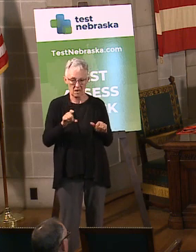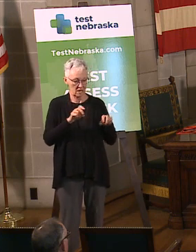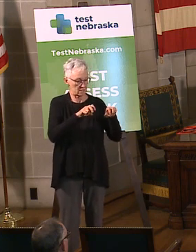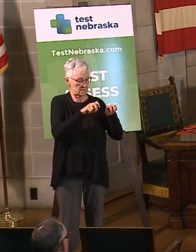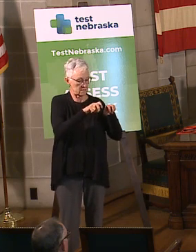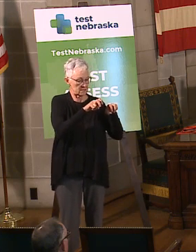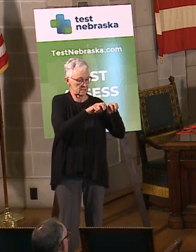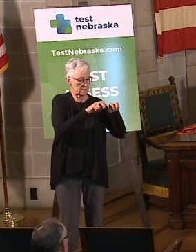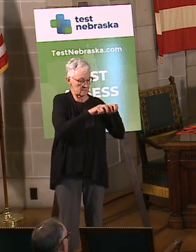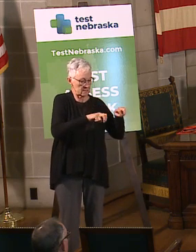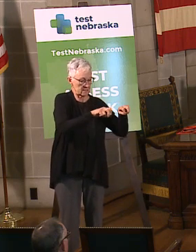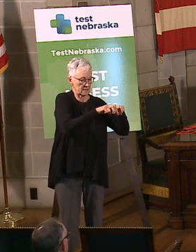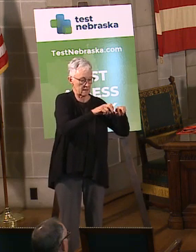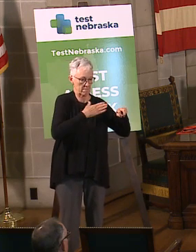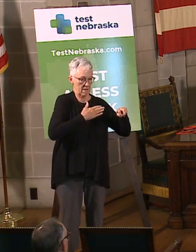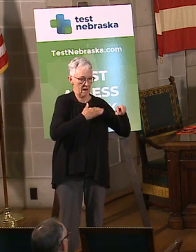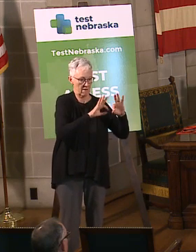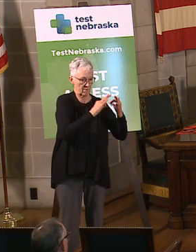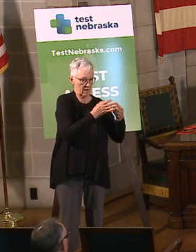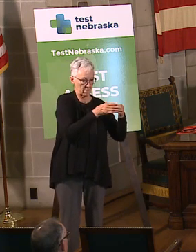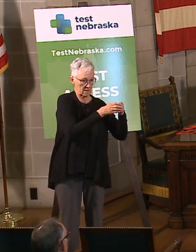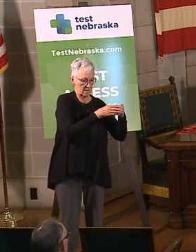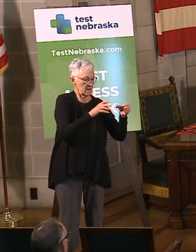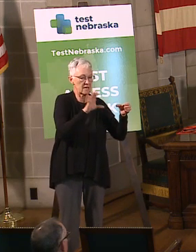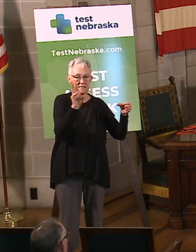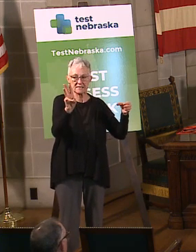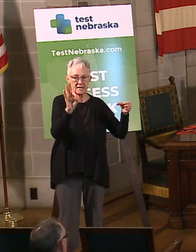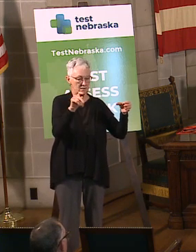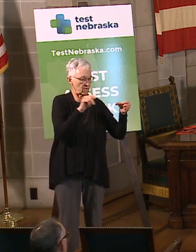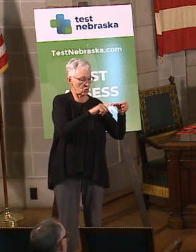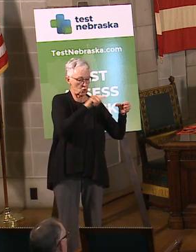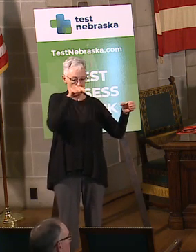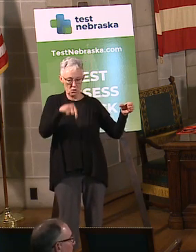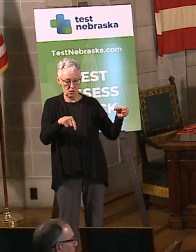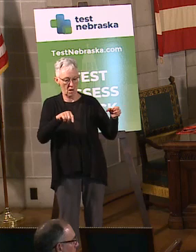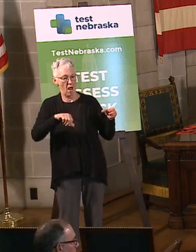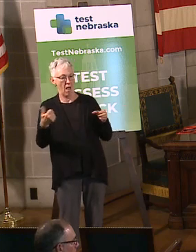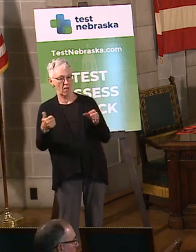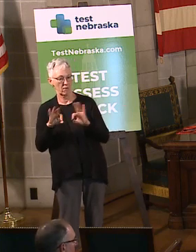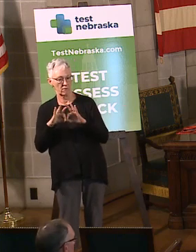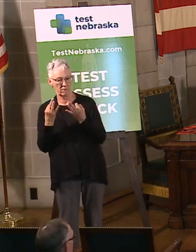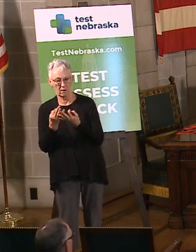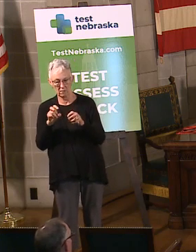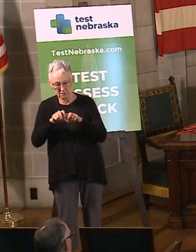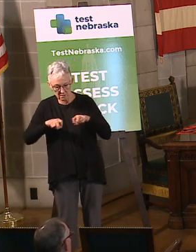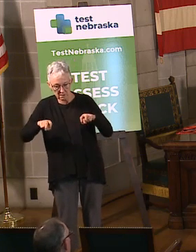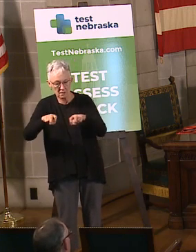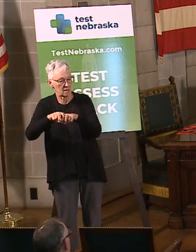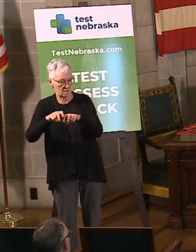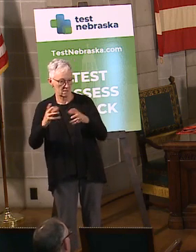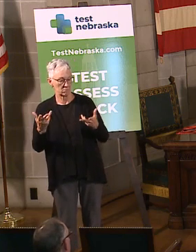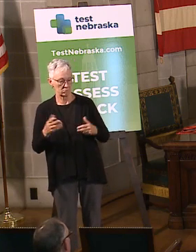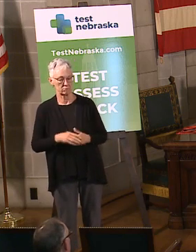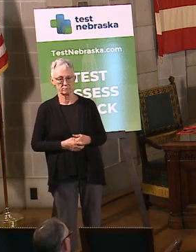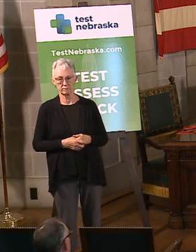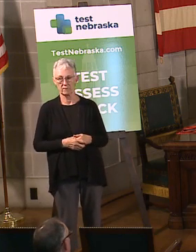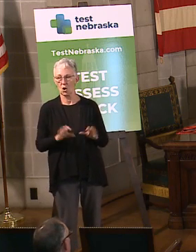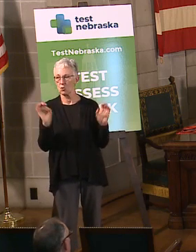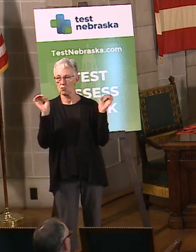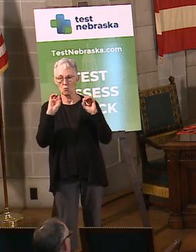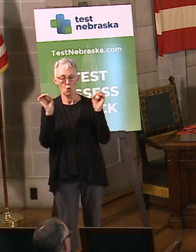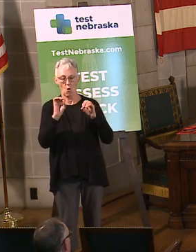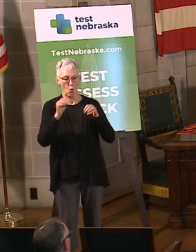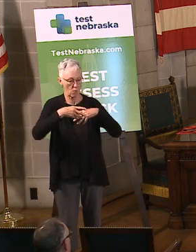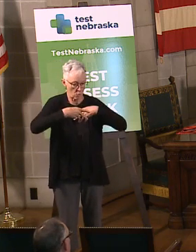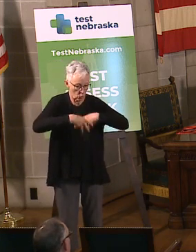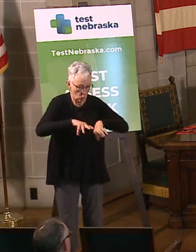forth. The types of events or venues that will continue to be banned or prohibited will be parades, carnivals,